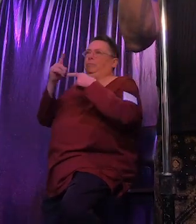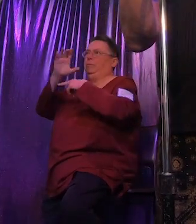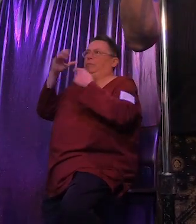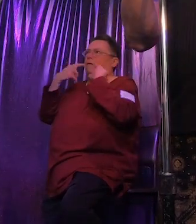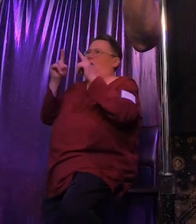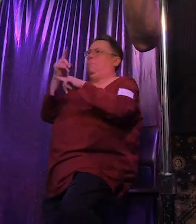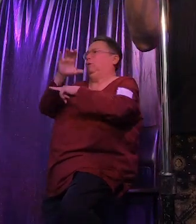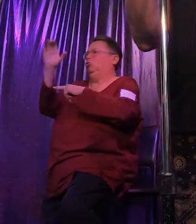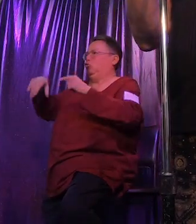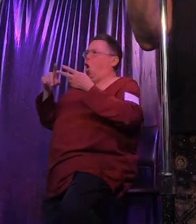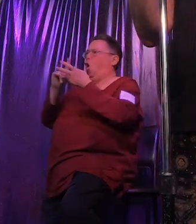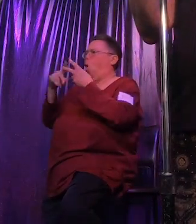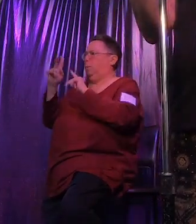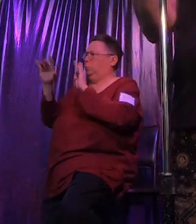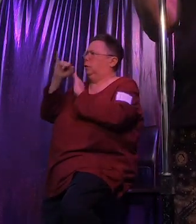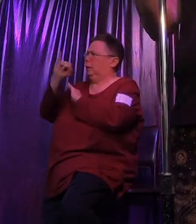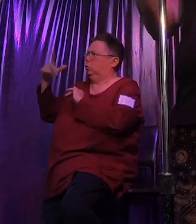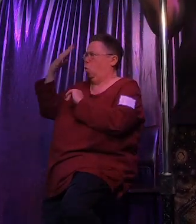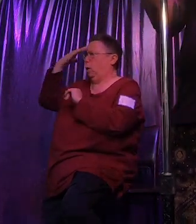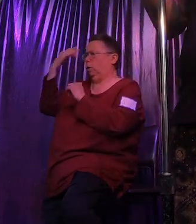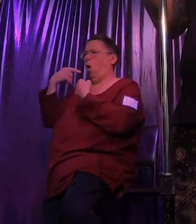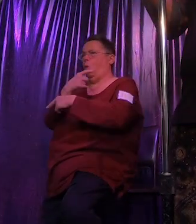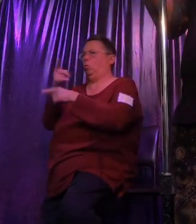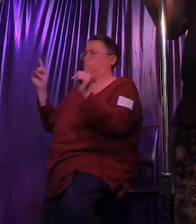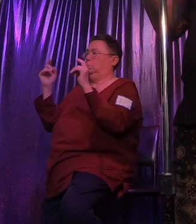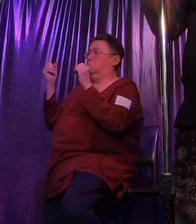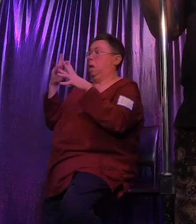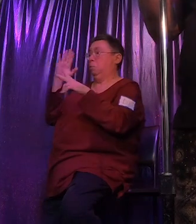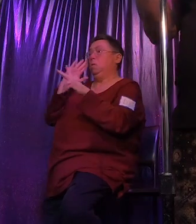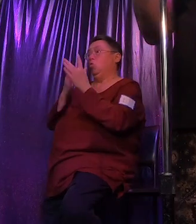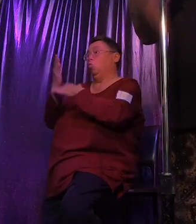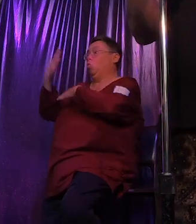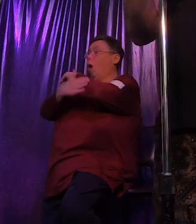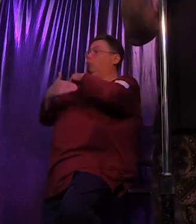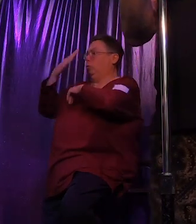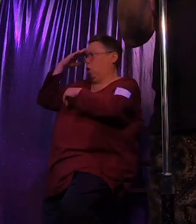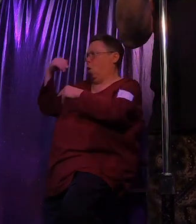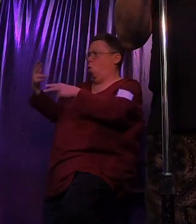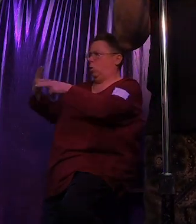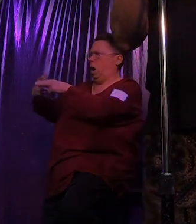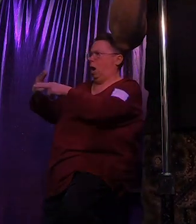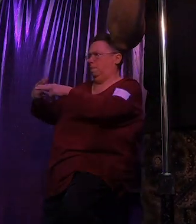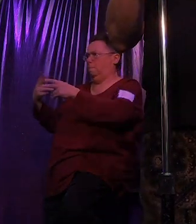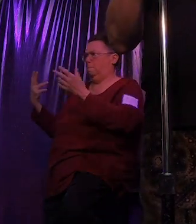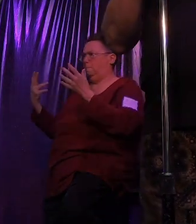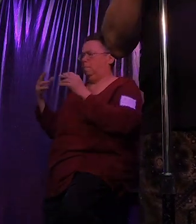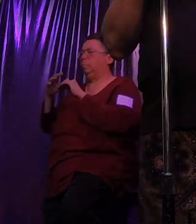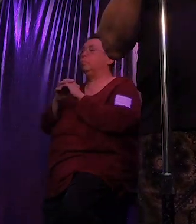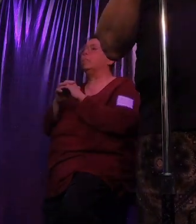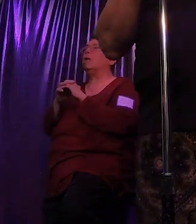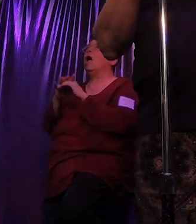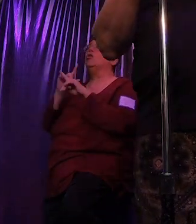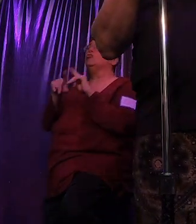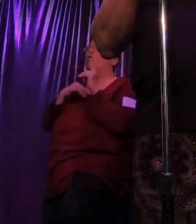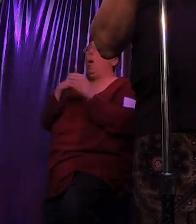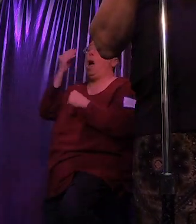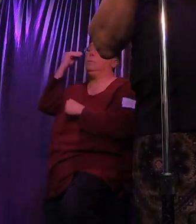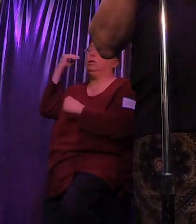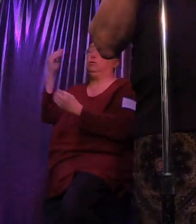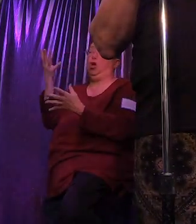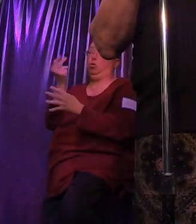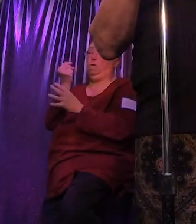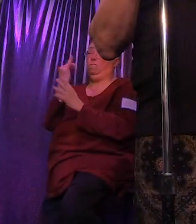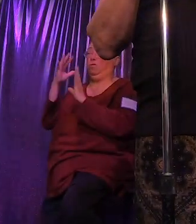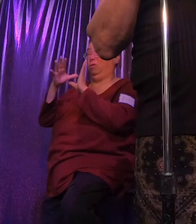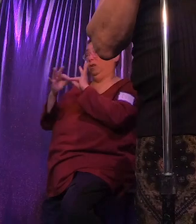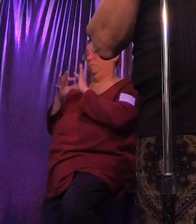She's known throughout the state, and many people throughout the country would know her name. So I want to tell you a couple things